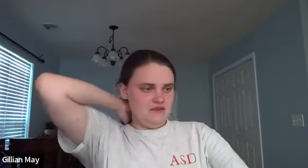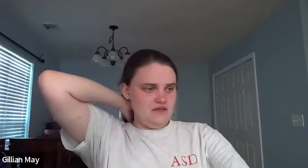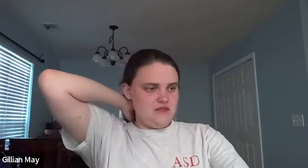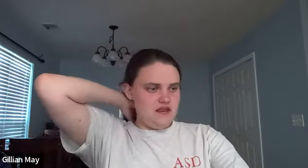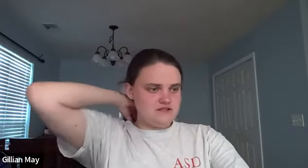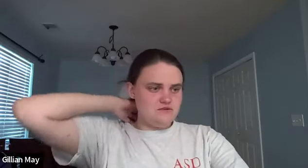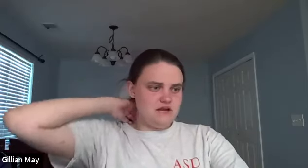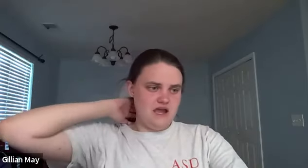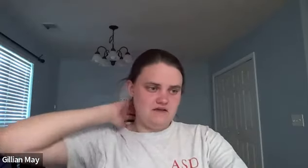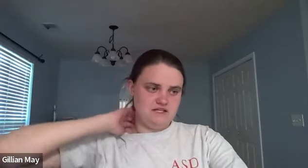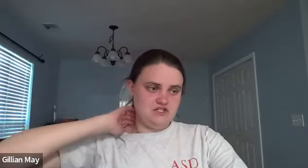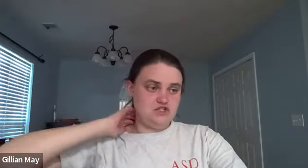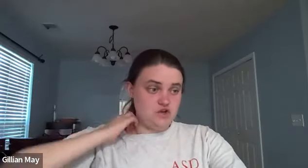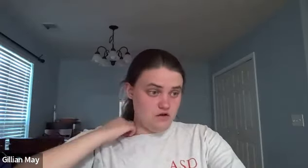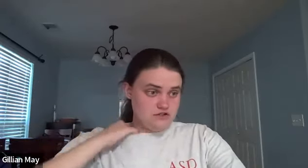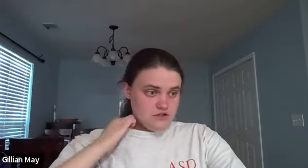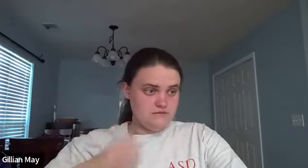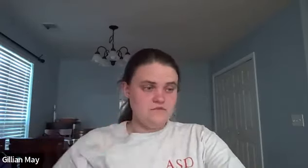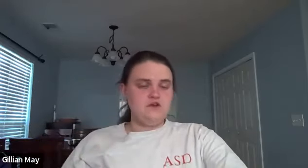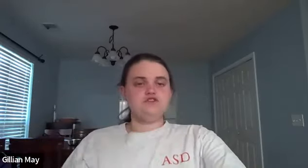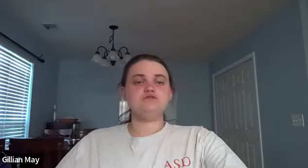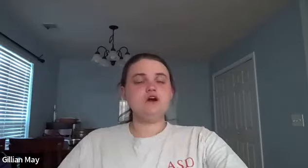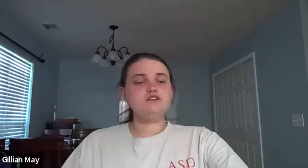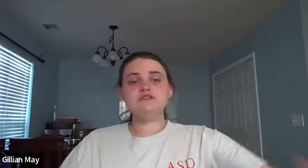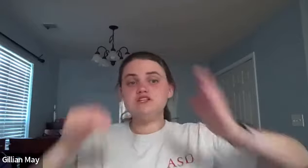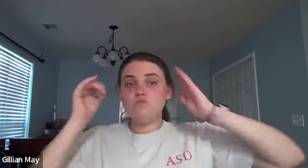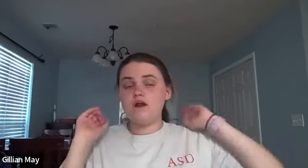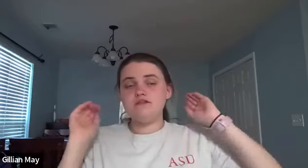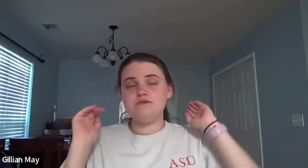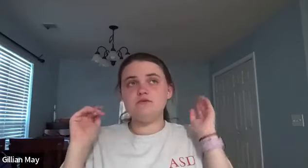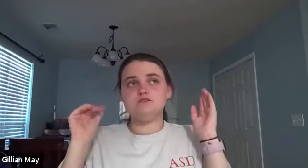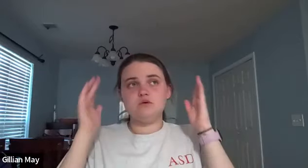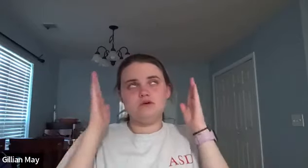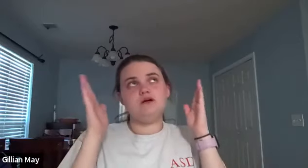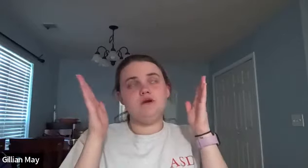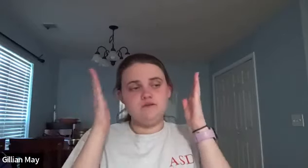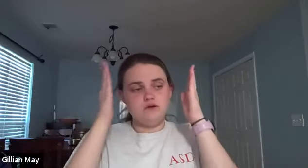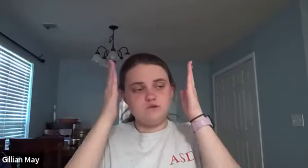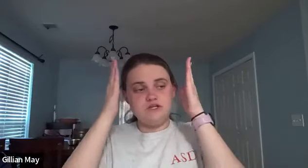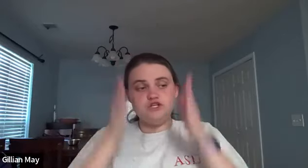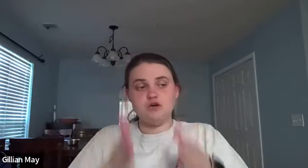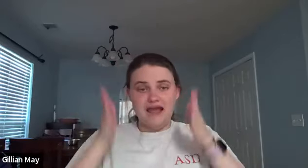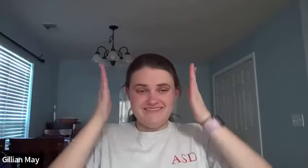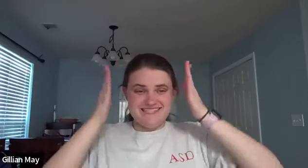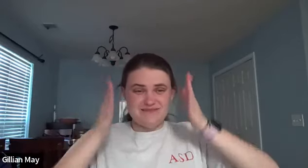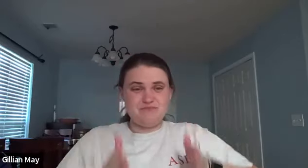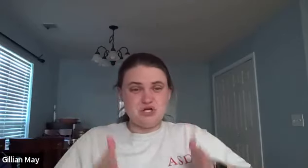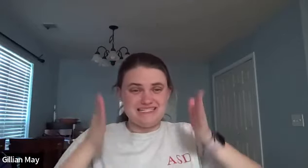The next one I have is doctor. So doctor is one of the few ones, one of the ones that we don't add this